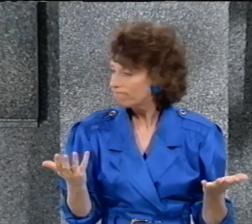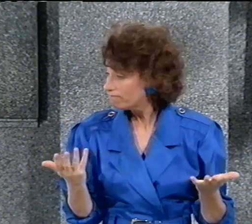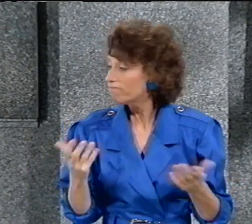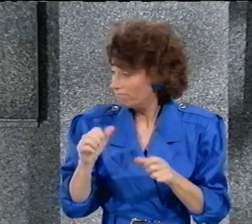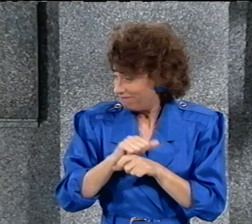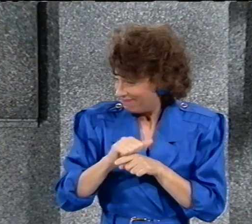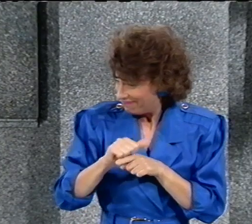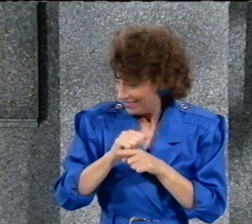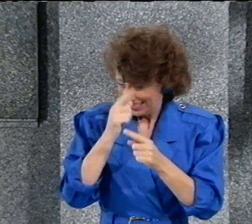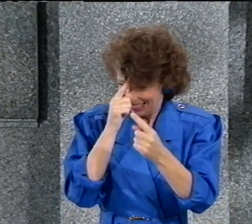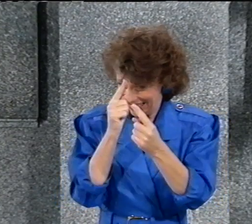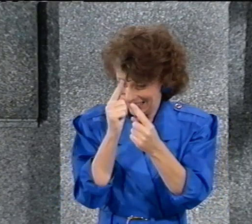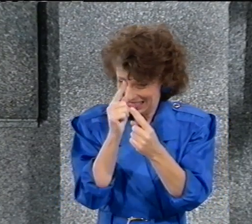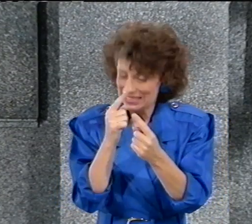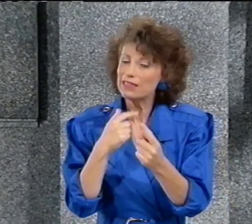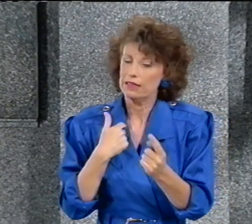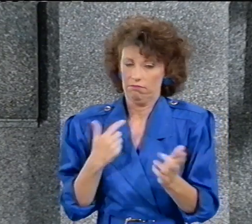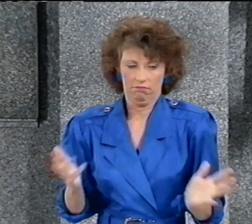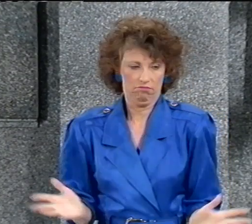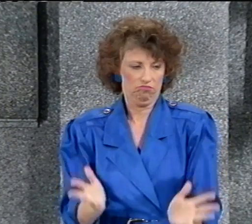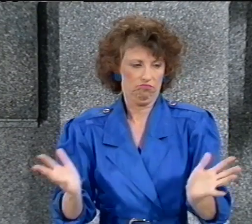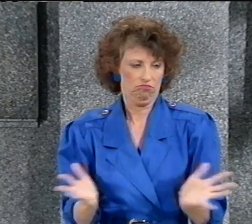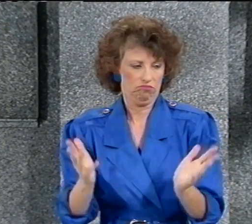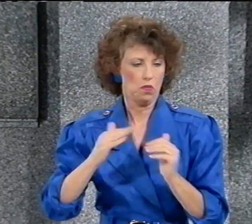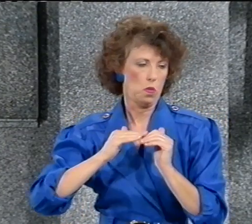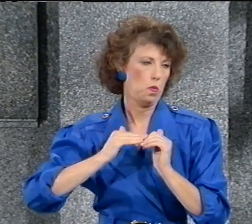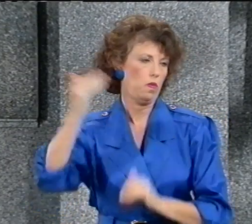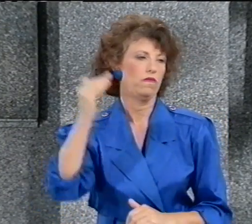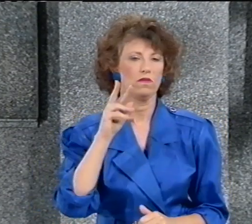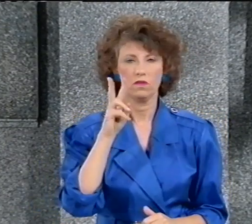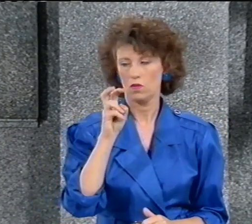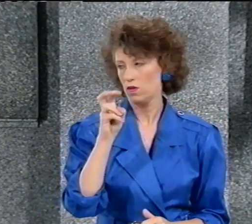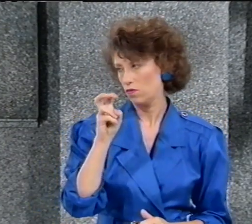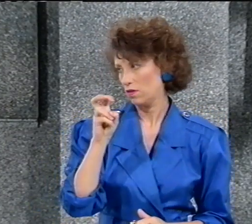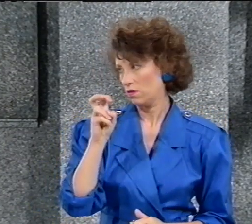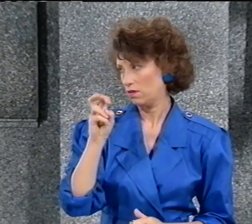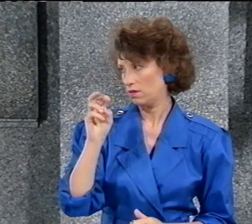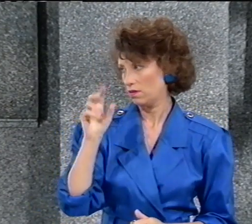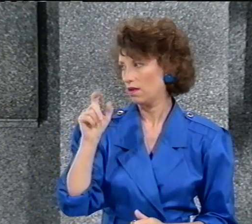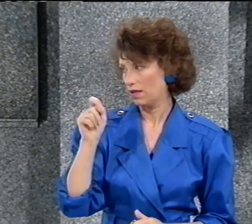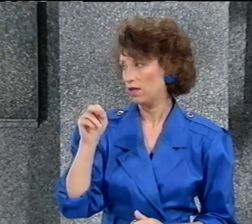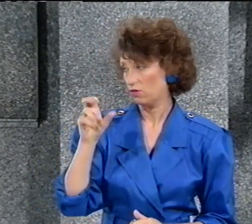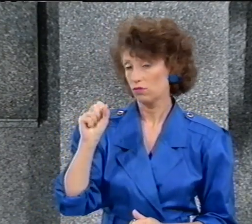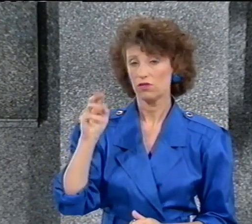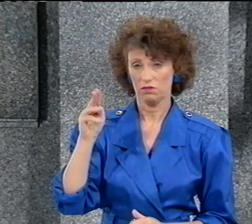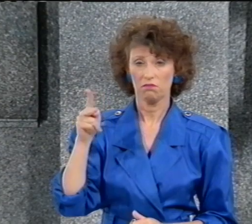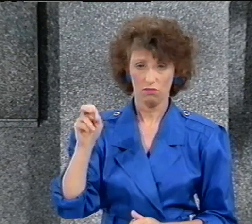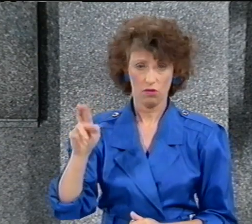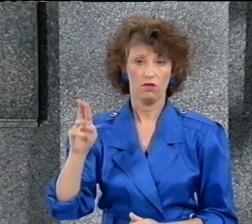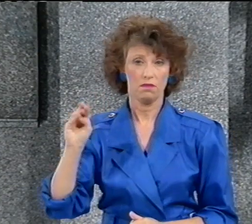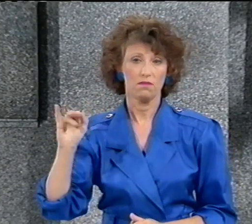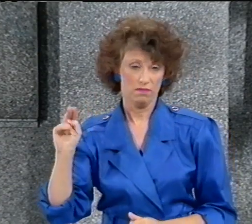interpreter, you may want to aim for over 200 letters per minute.